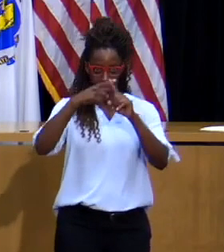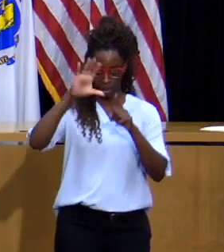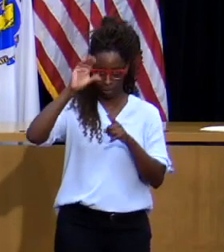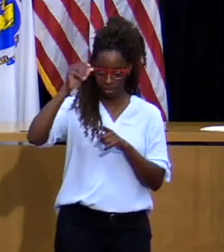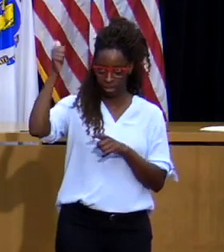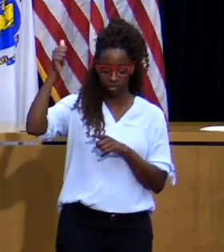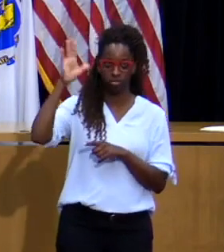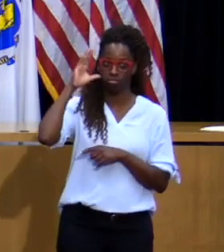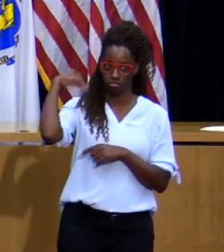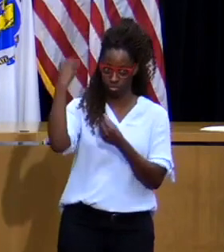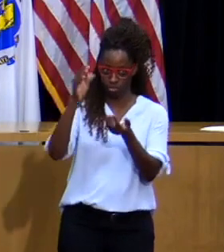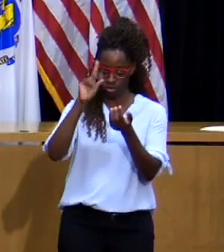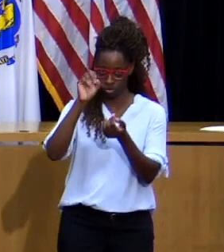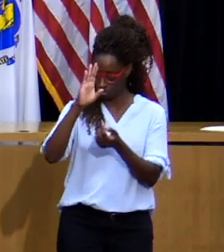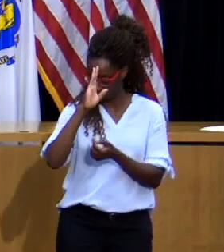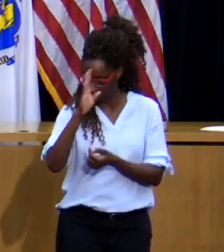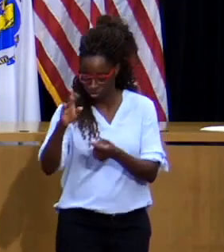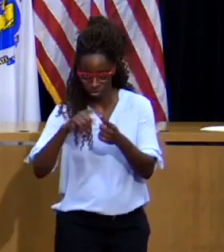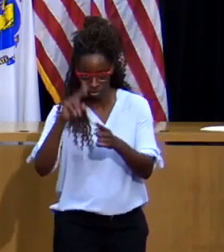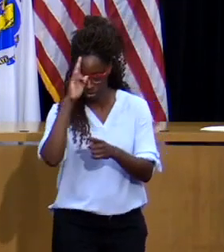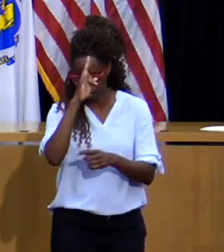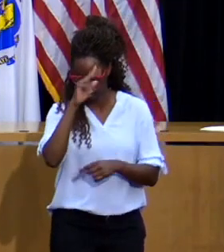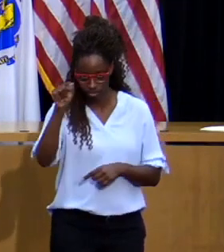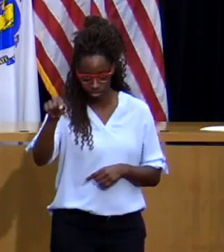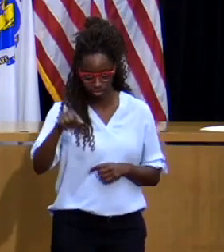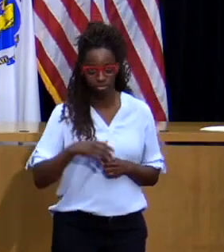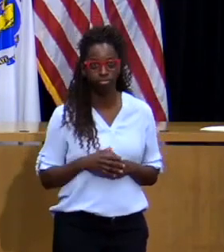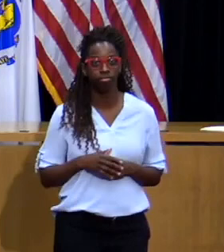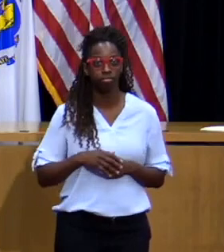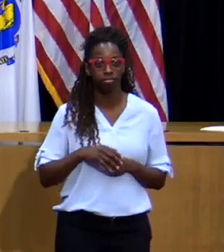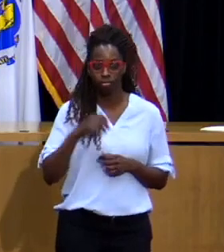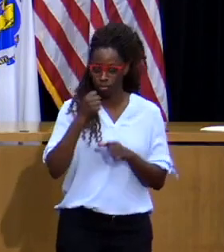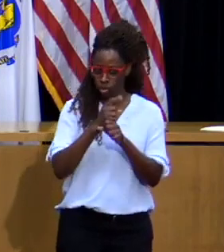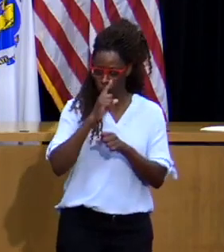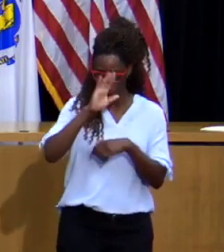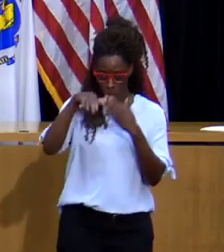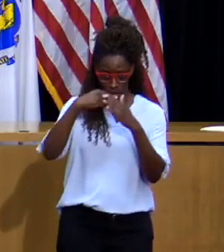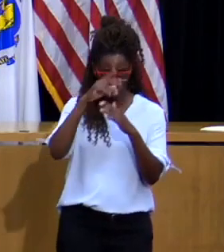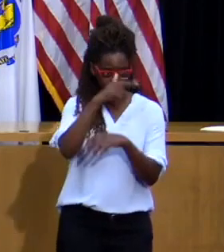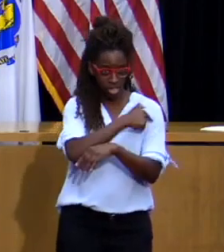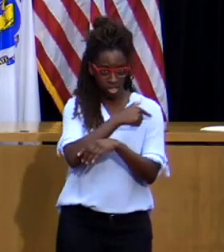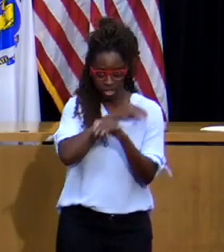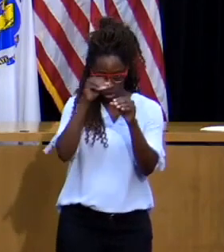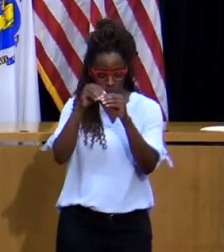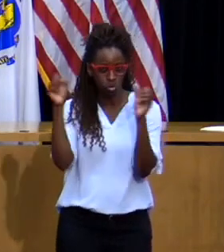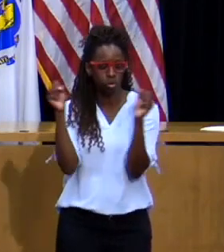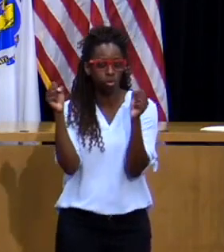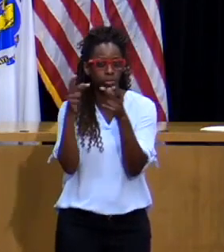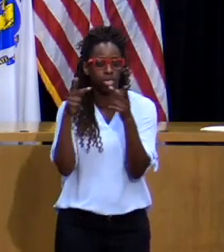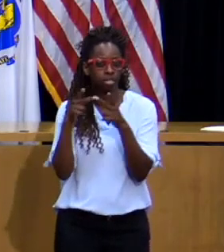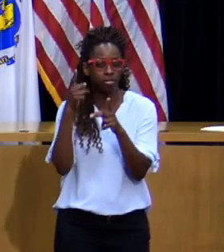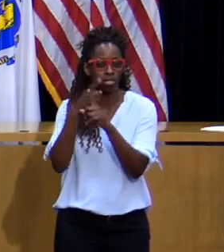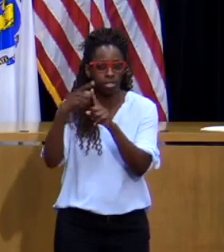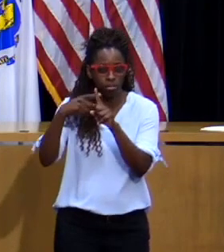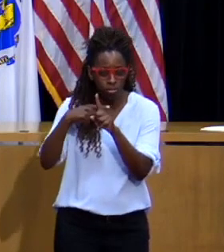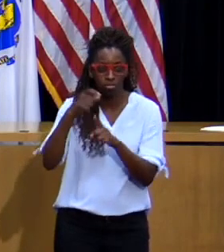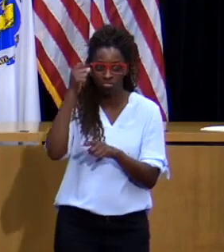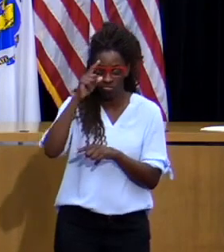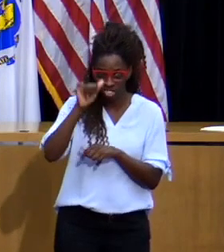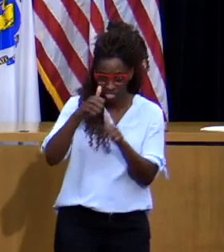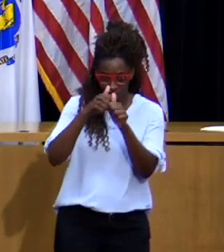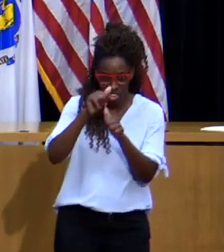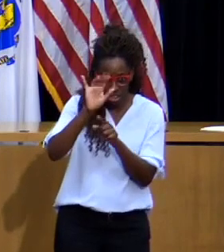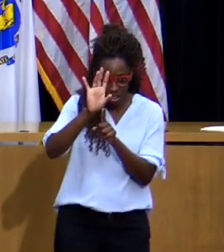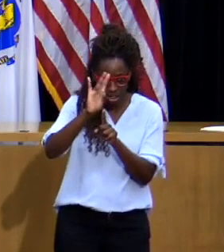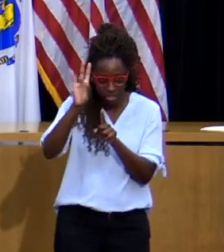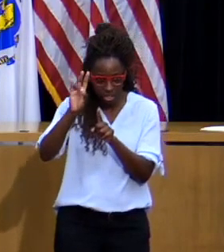storage, the ability to maintain the vaccines at minus 70 degrees Celsius. They've indicated they have the capacity and staffing